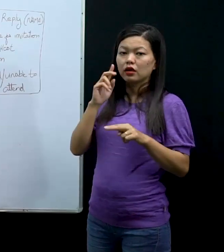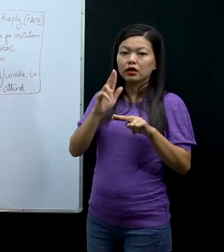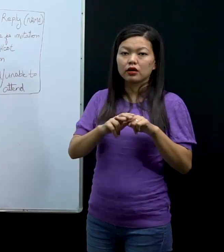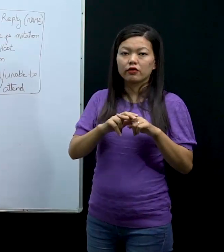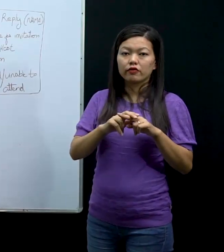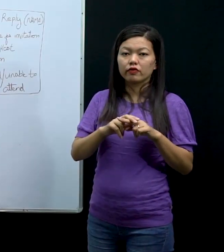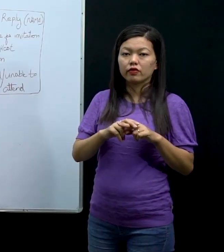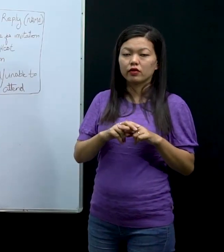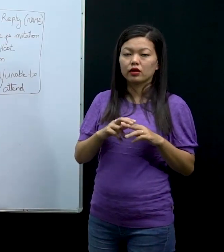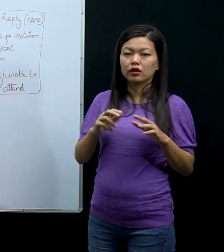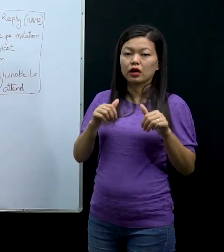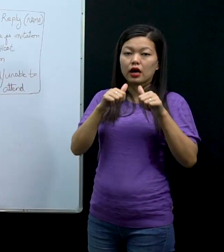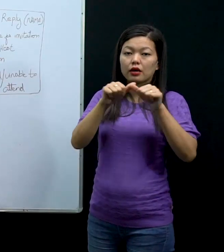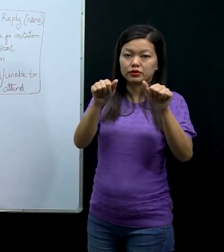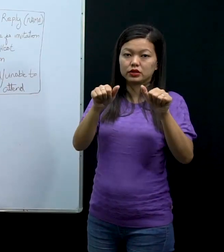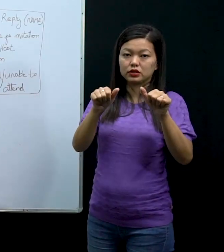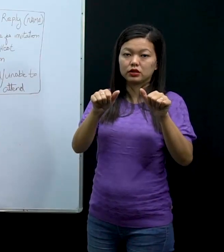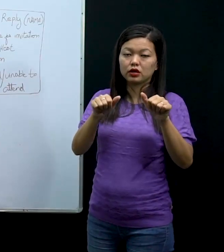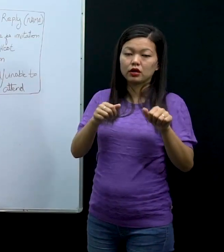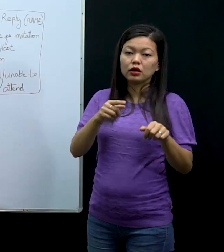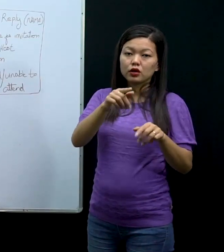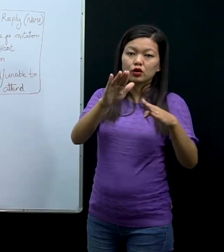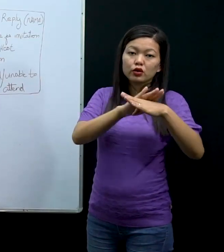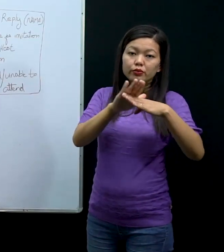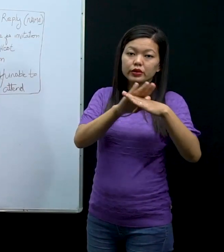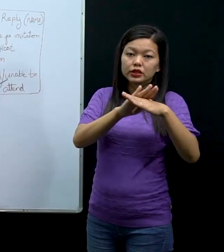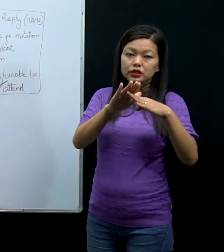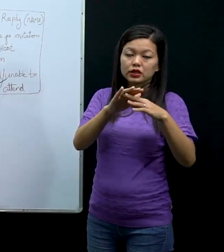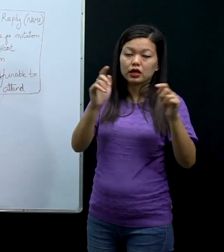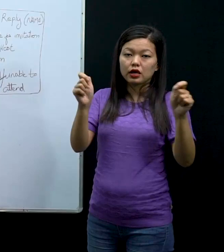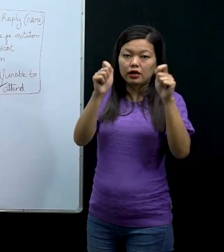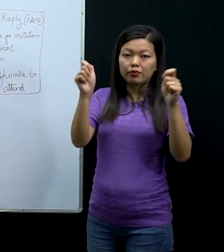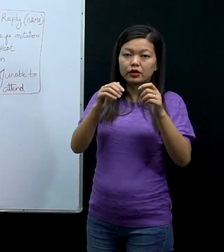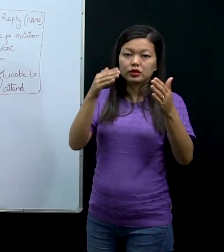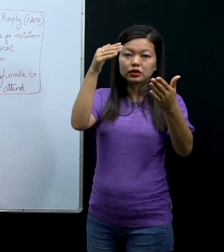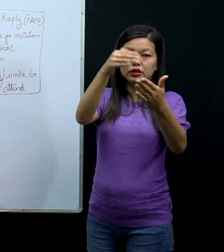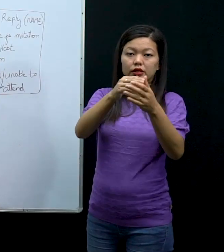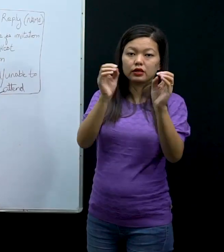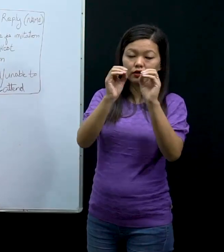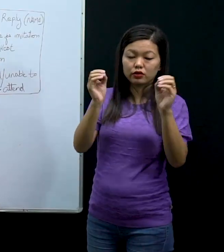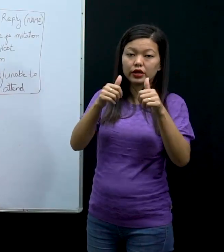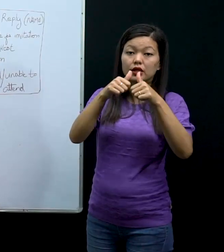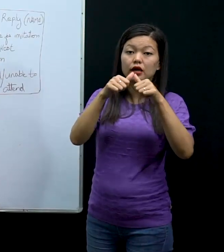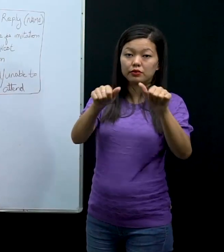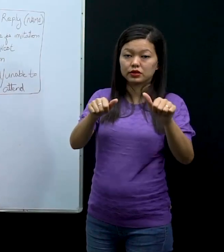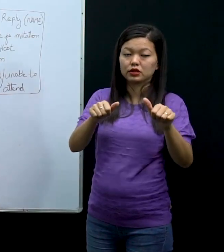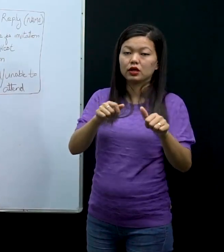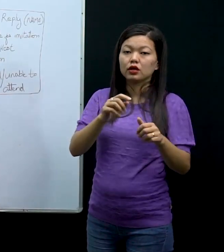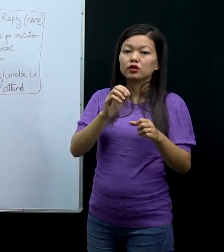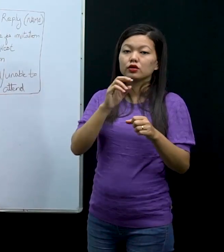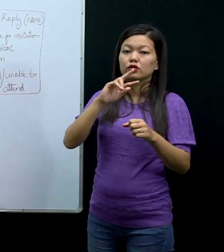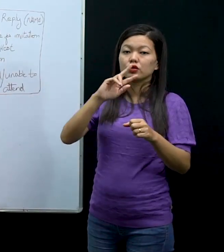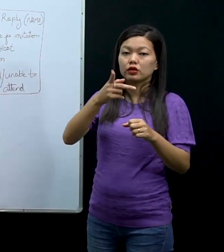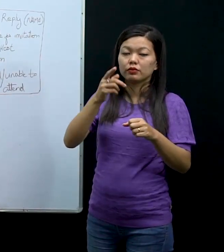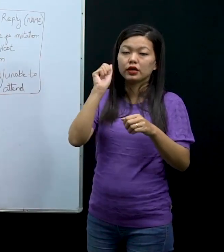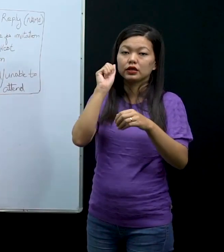not attending it, you can write, expresses his inability to attend the celebration, and you can even